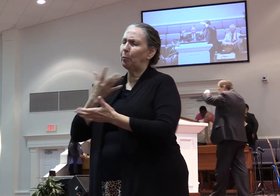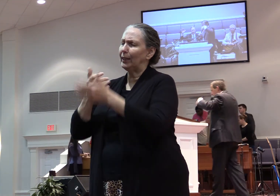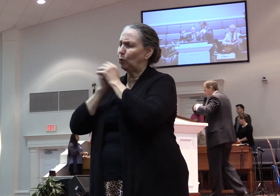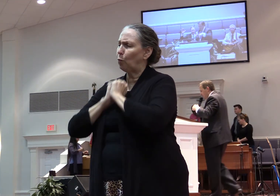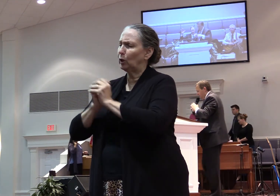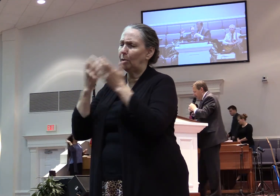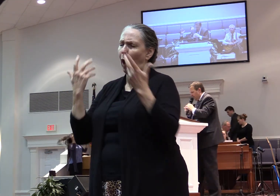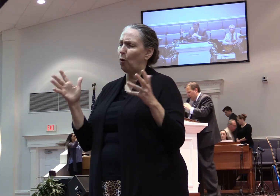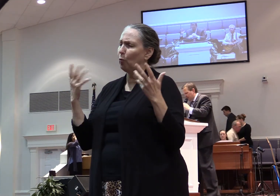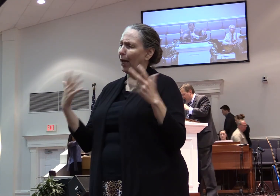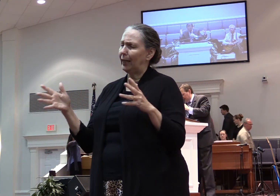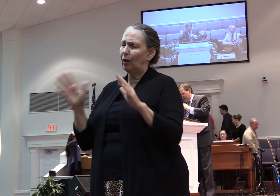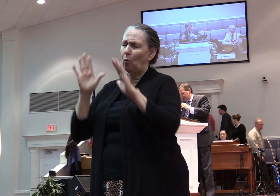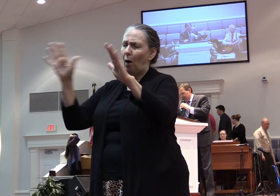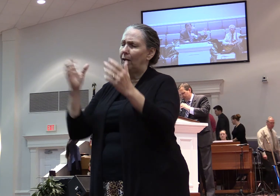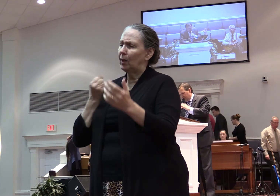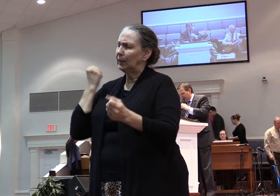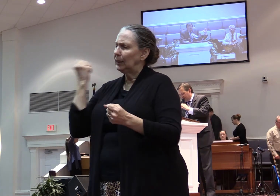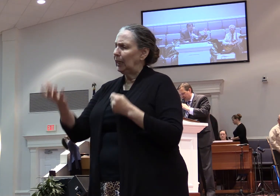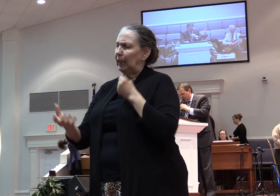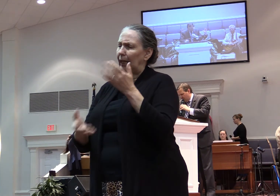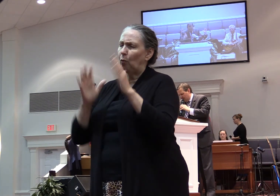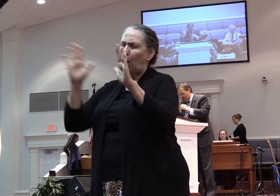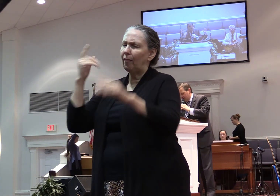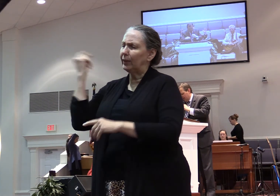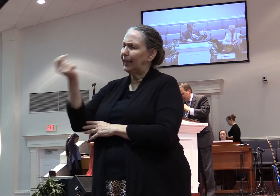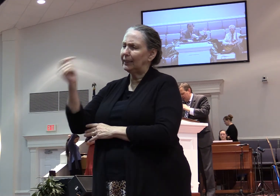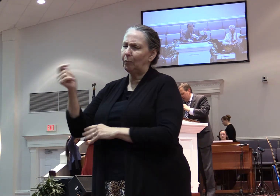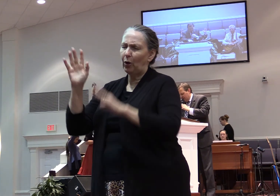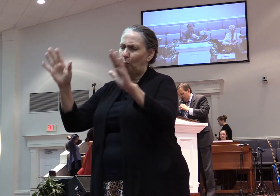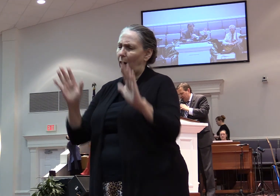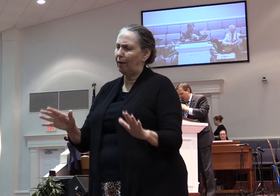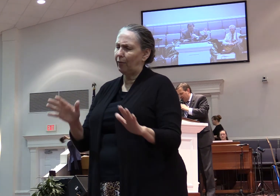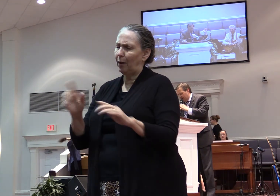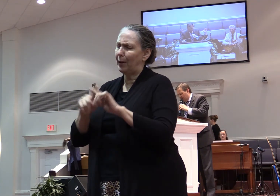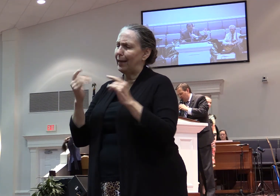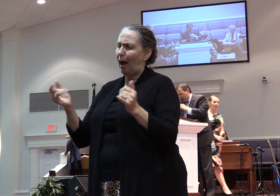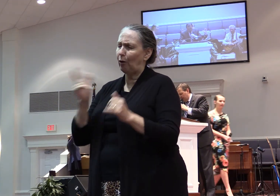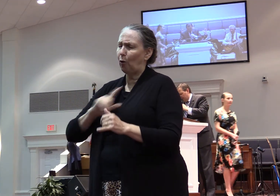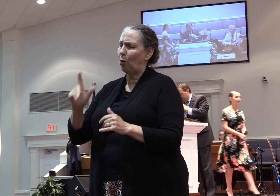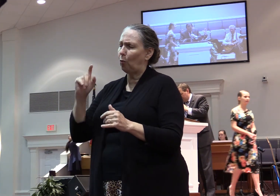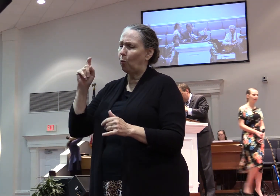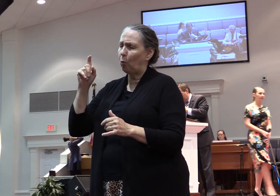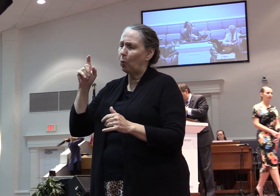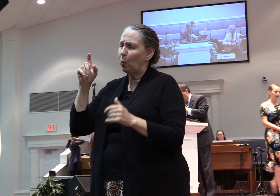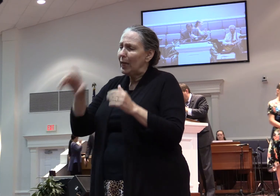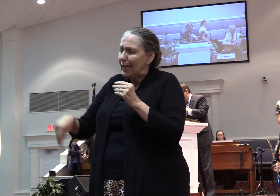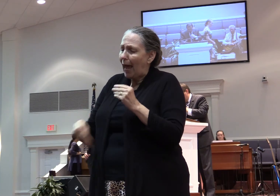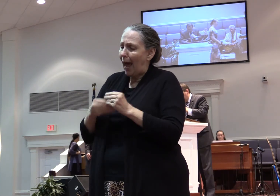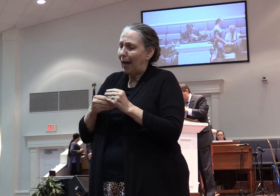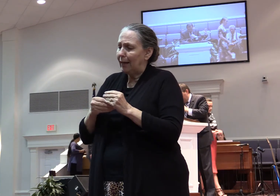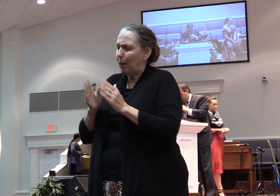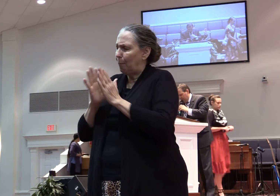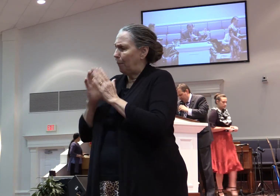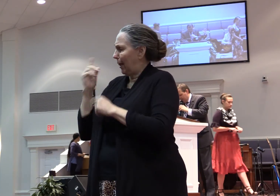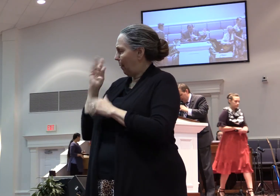worship. We've had great singing, great testimony. But now I think the only thing that's missing, we had a prayer room